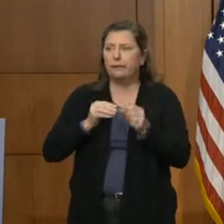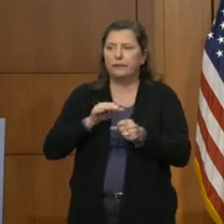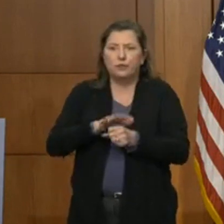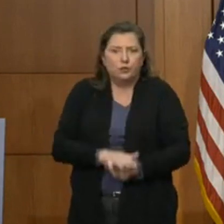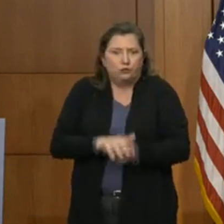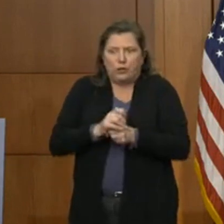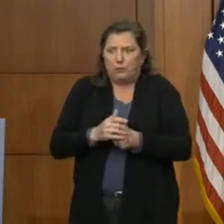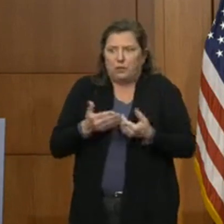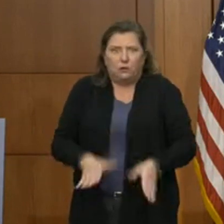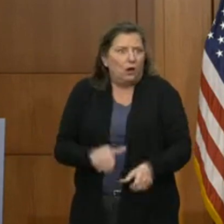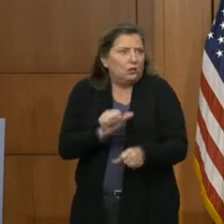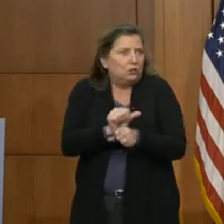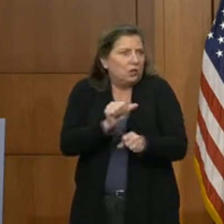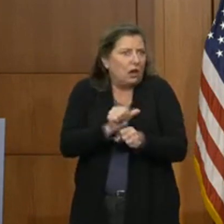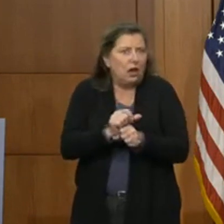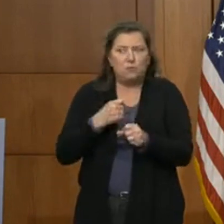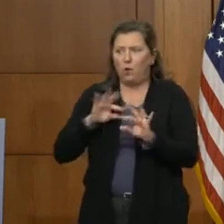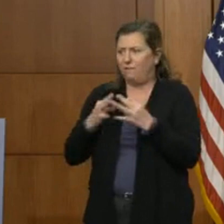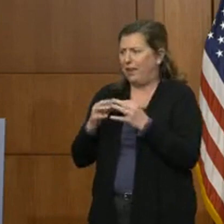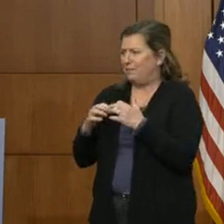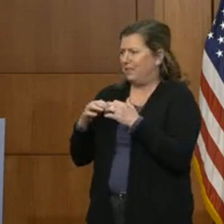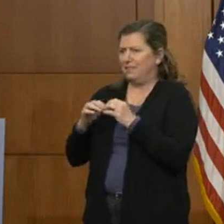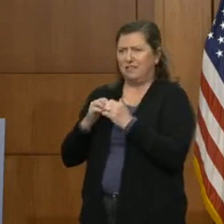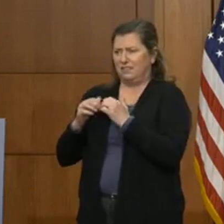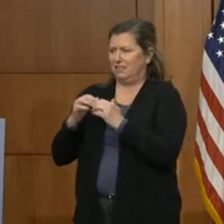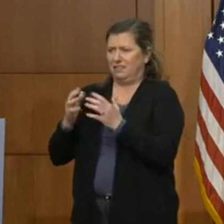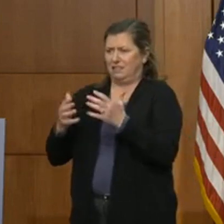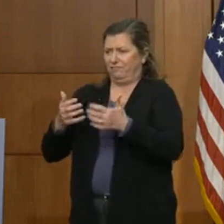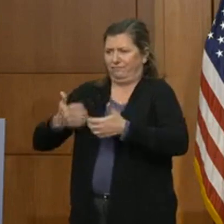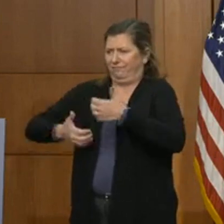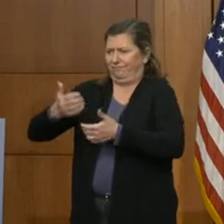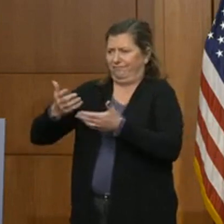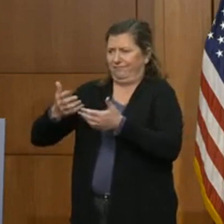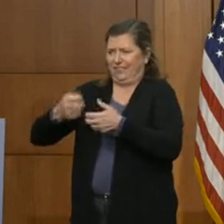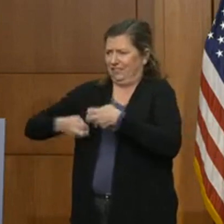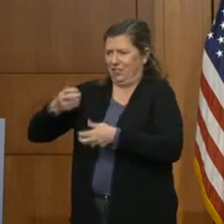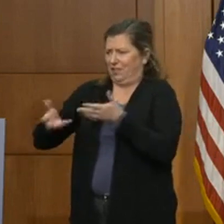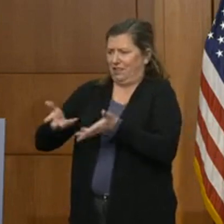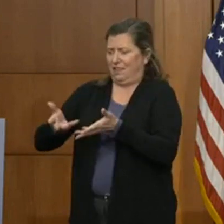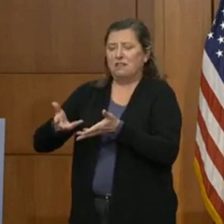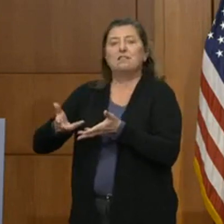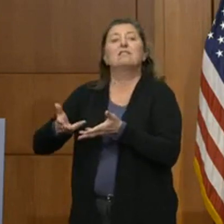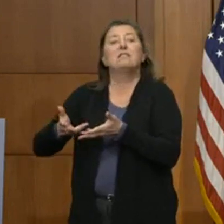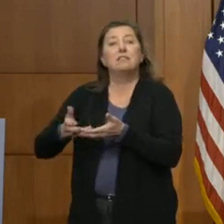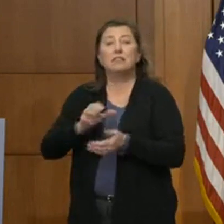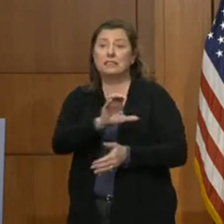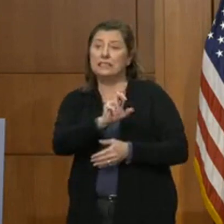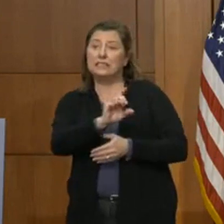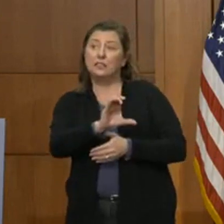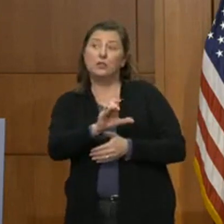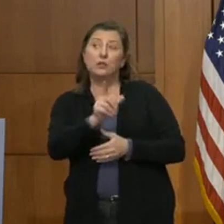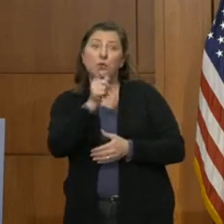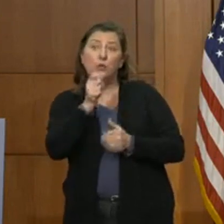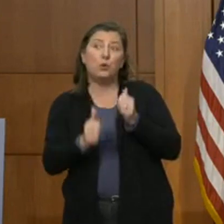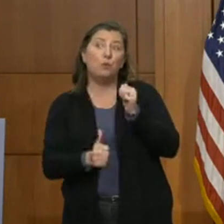experiencing family challenges. The CDC tells us that people who may be most stressed in a